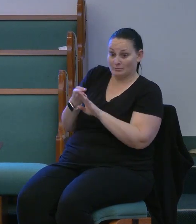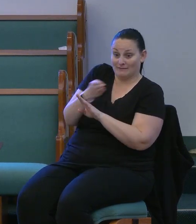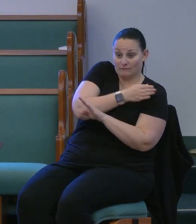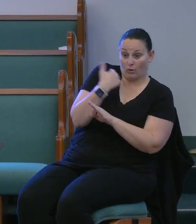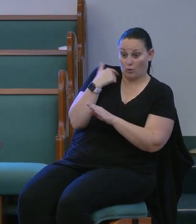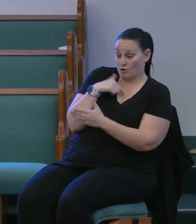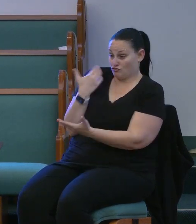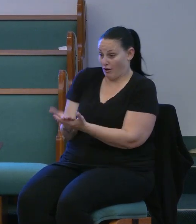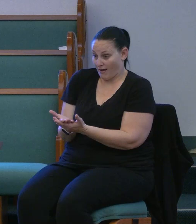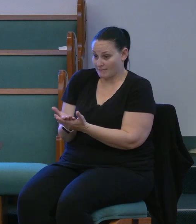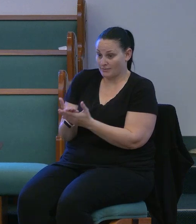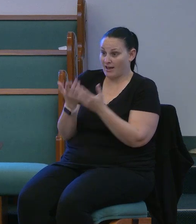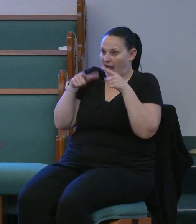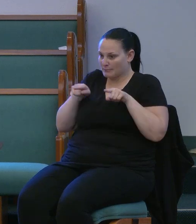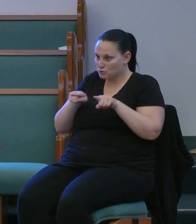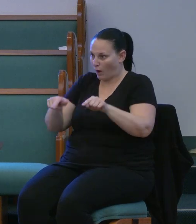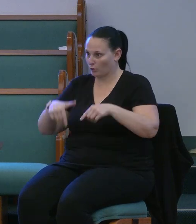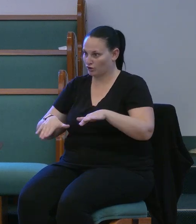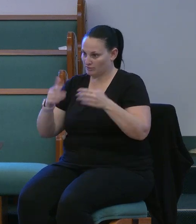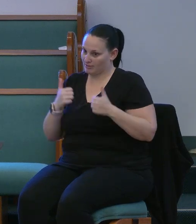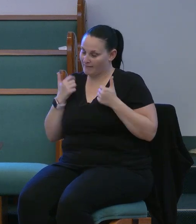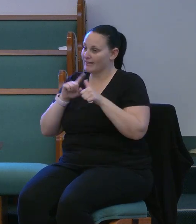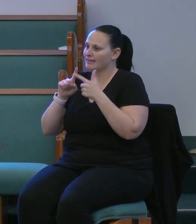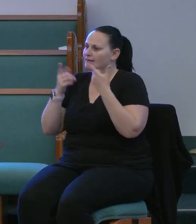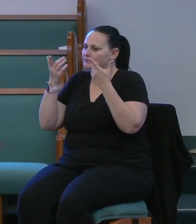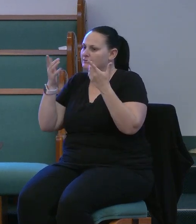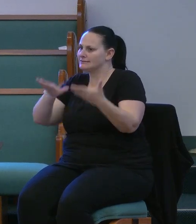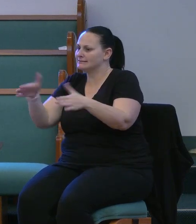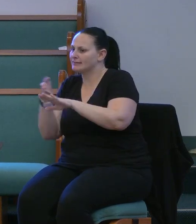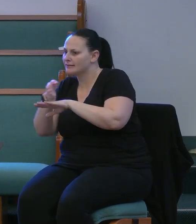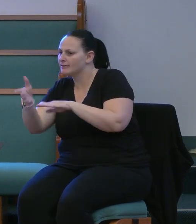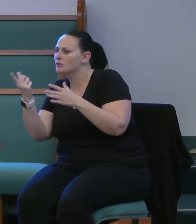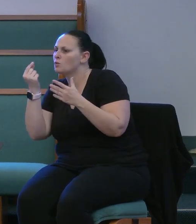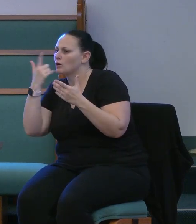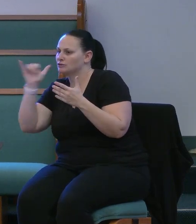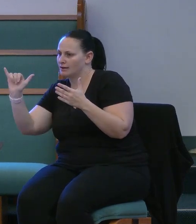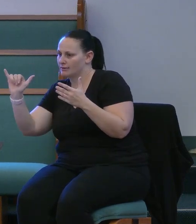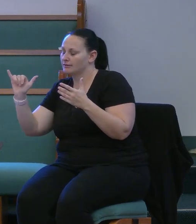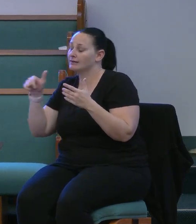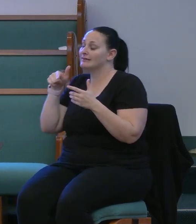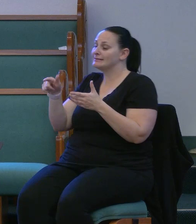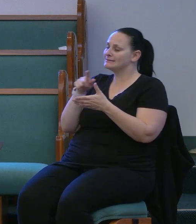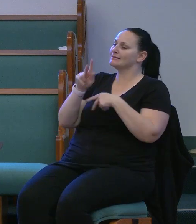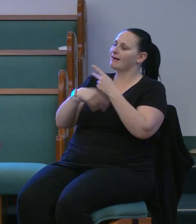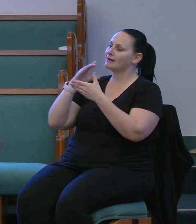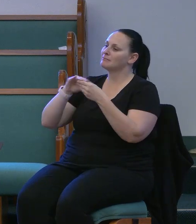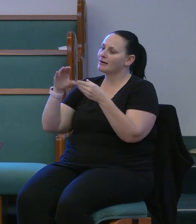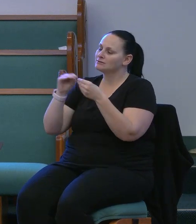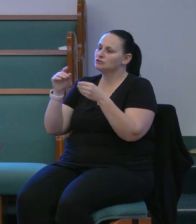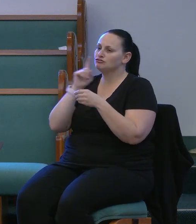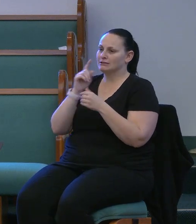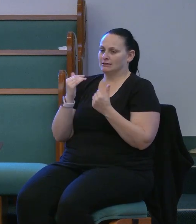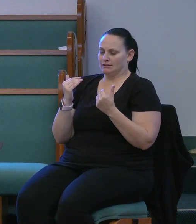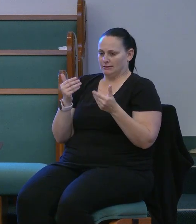we got here, what happens while we're here, and what happens after we die. This kind of passage invites us